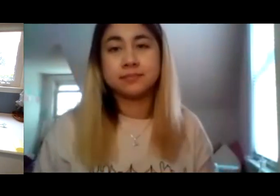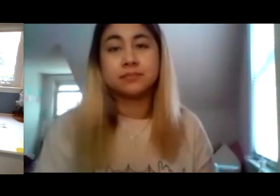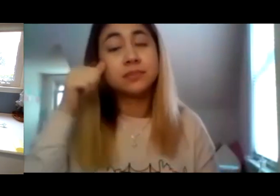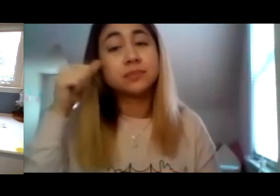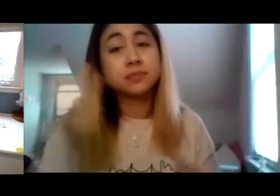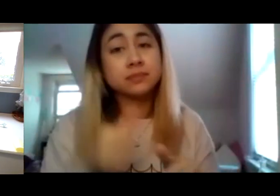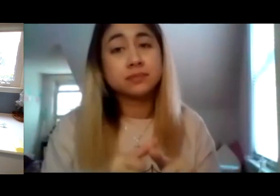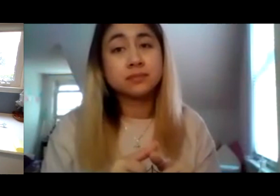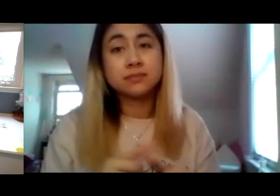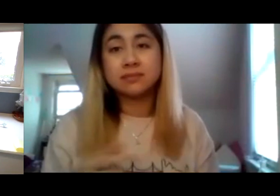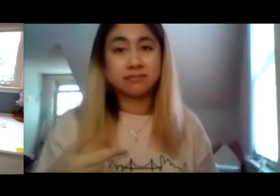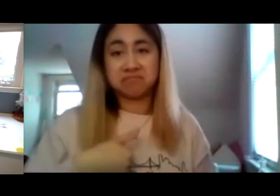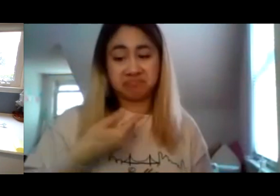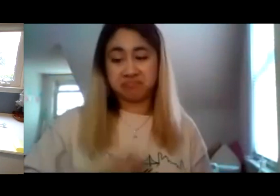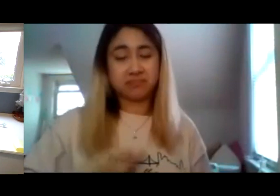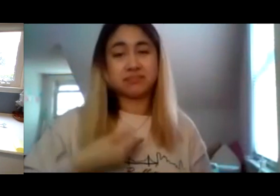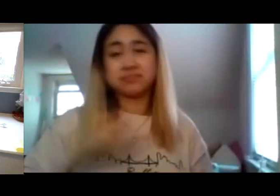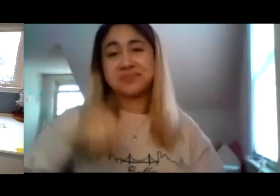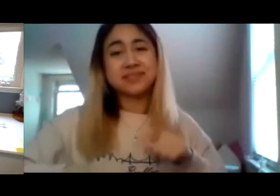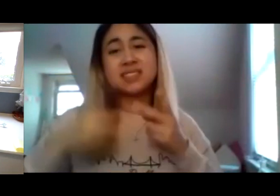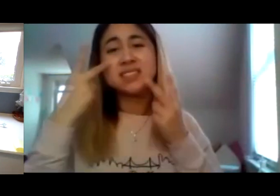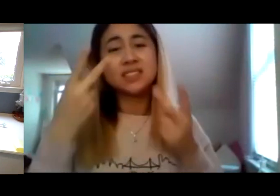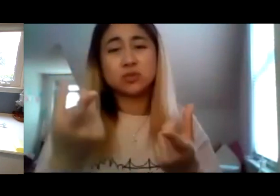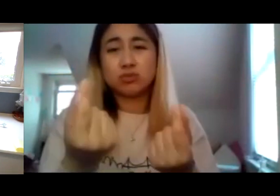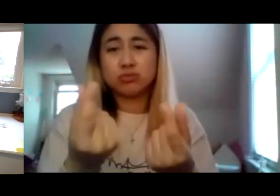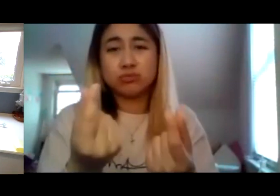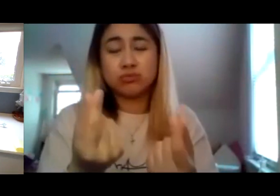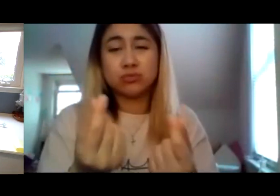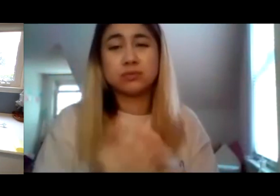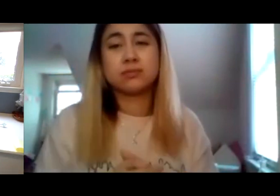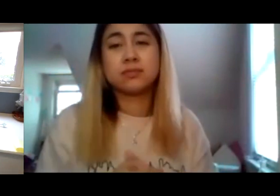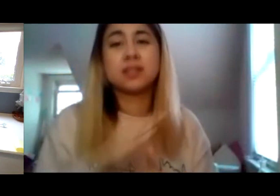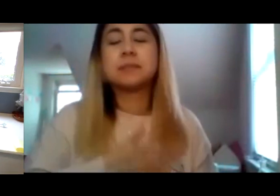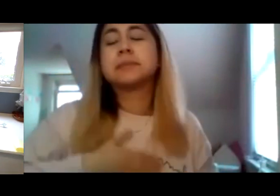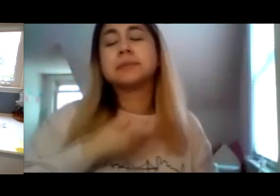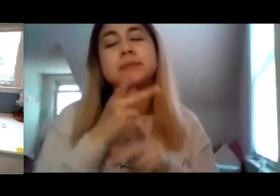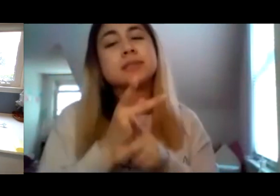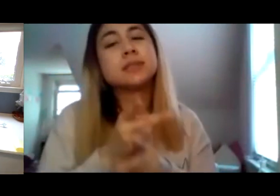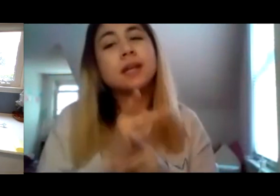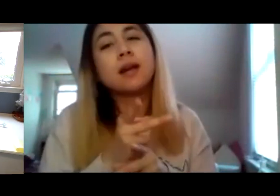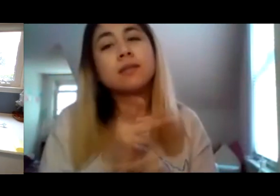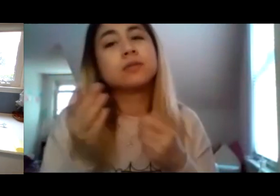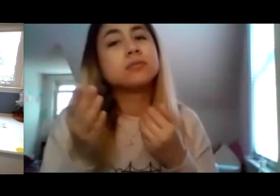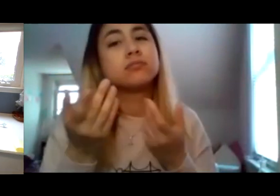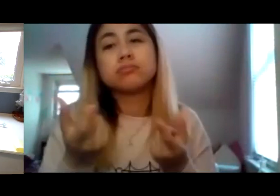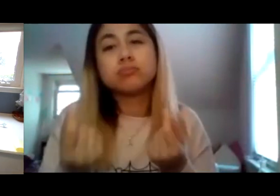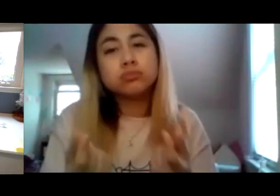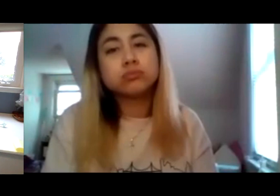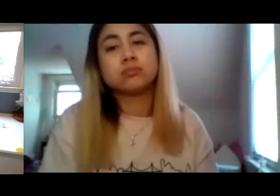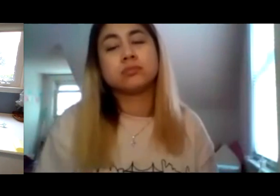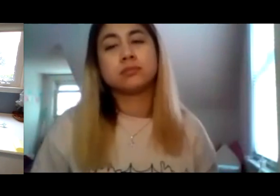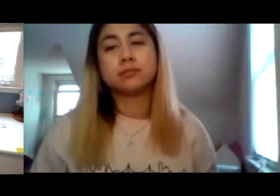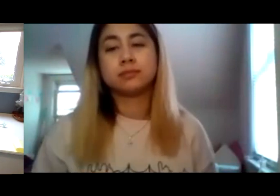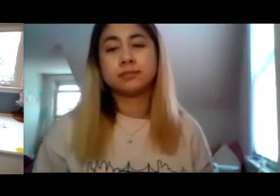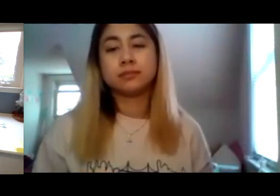Remember, I can't see what anybody is doing, so make sure you are careful in whatever you do.